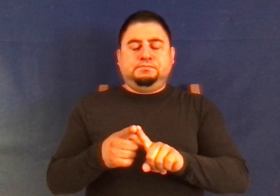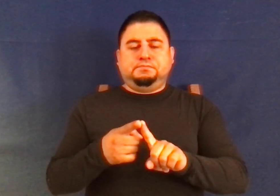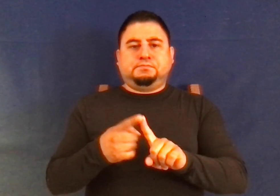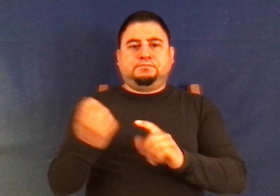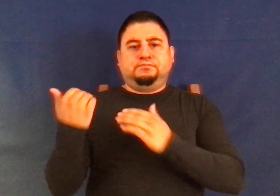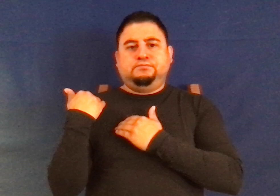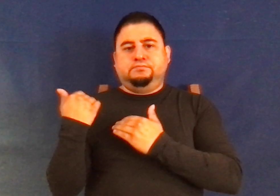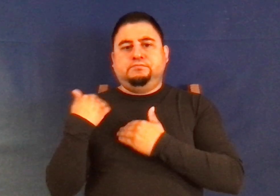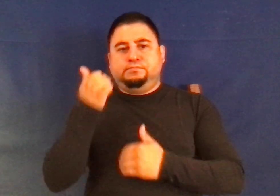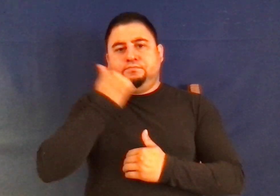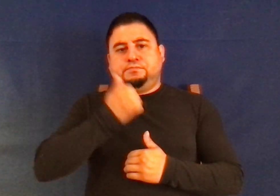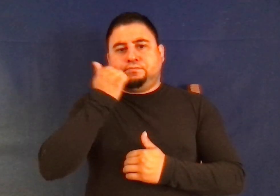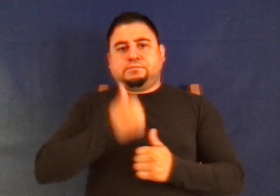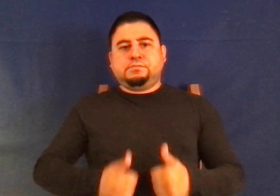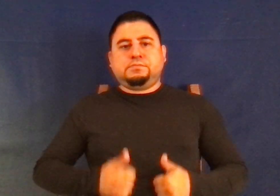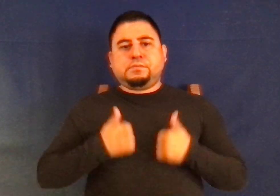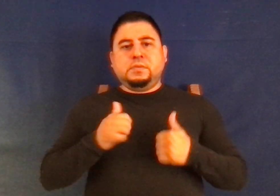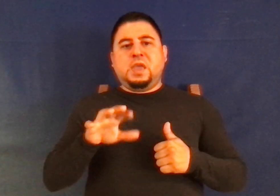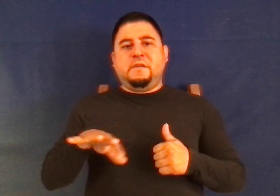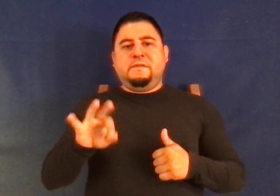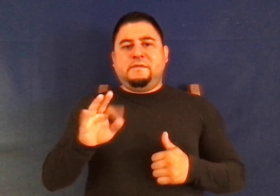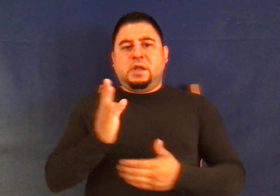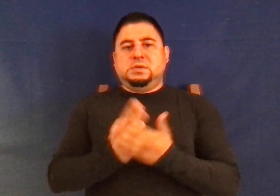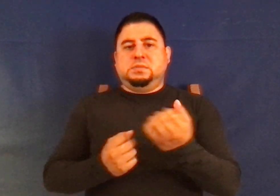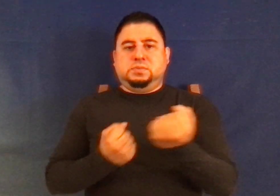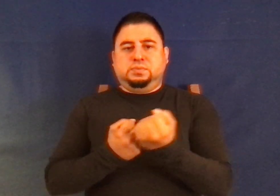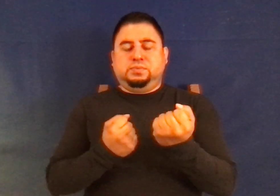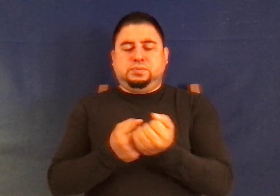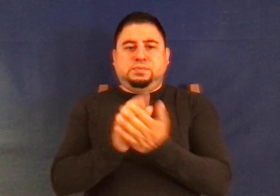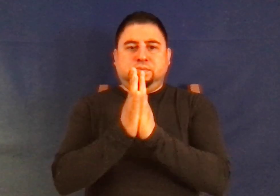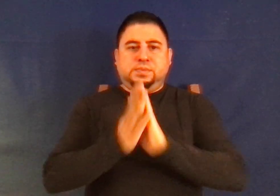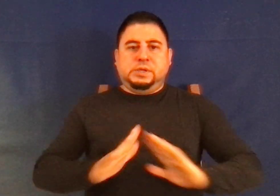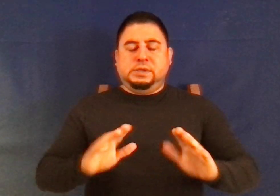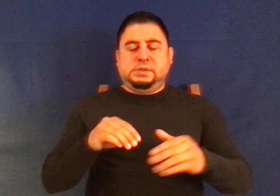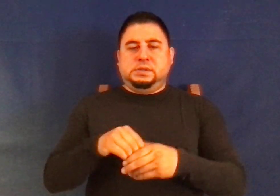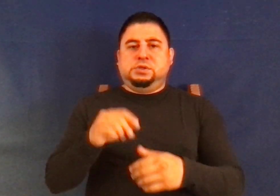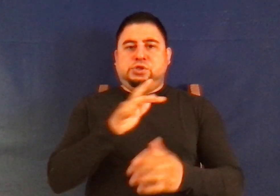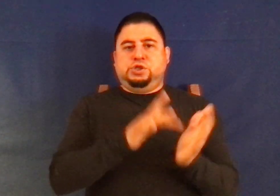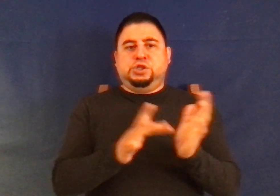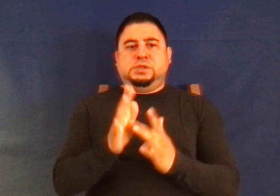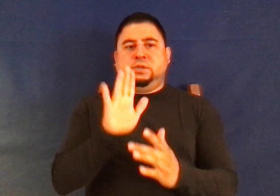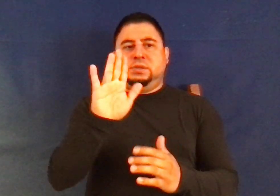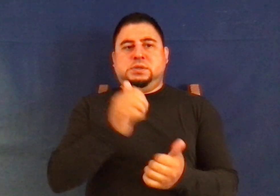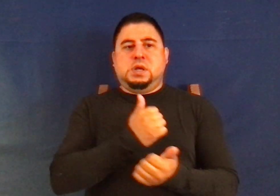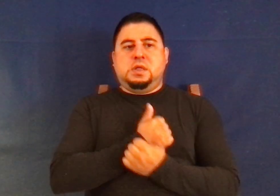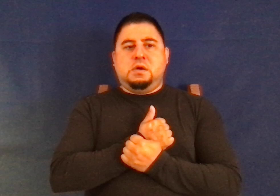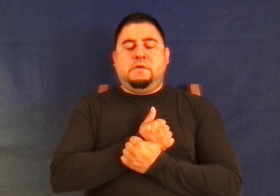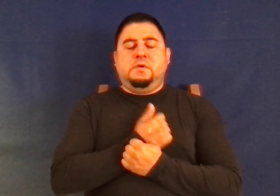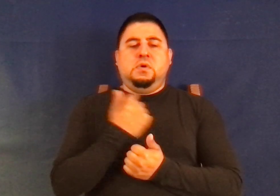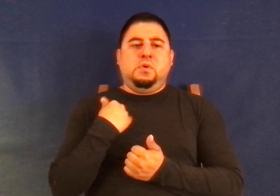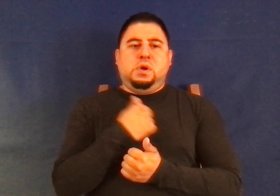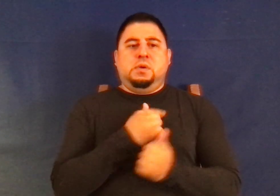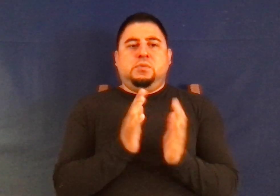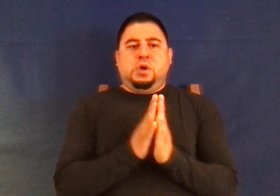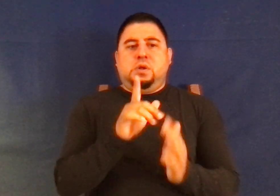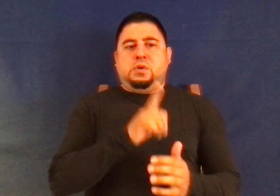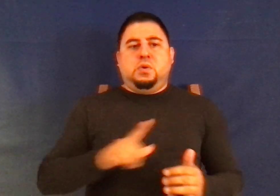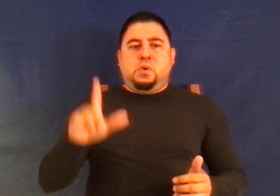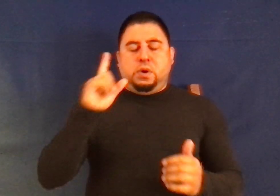life find support and solace in the love of Jesus. Let us pray to the Lord.